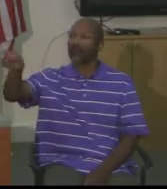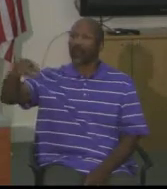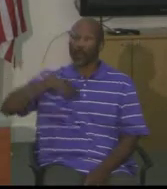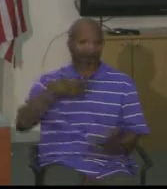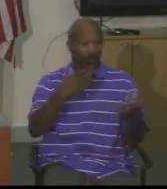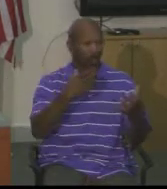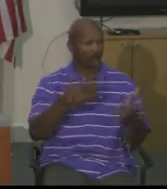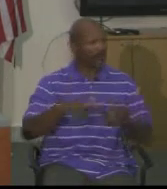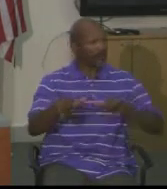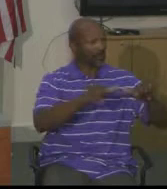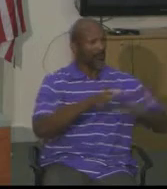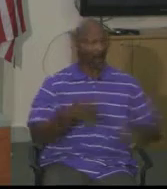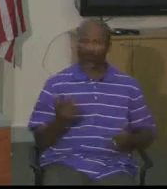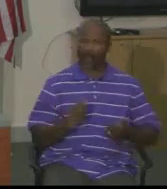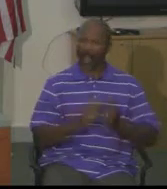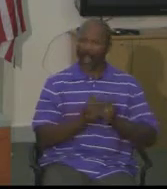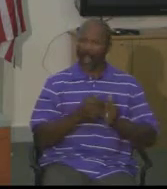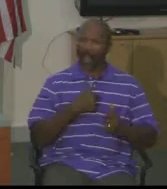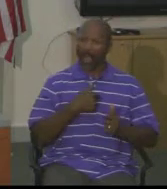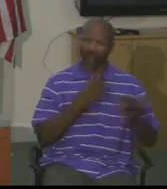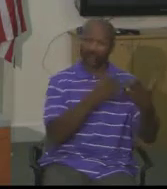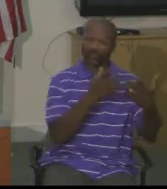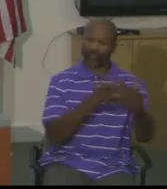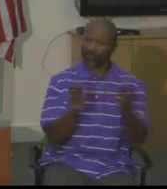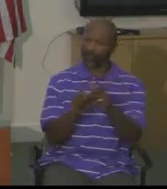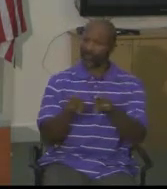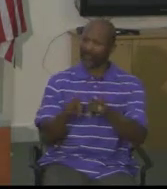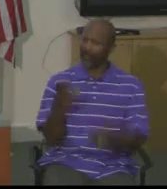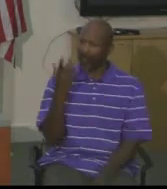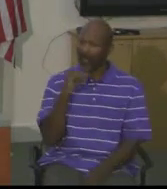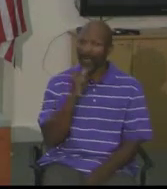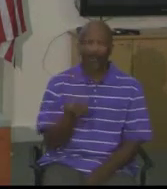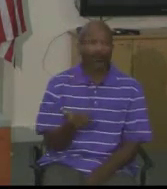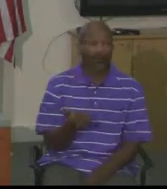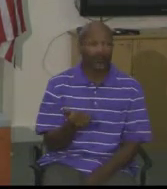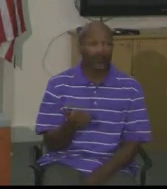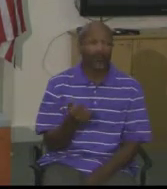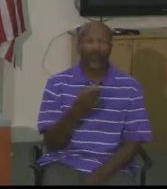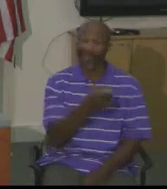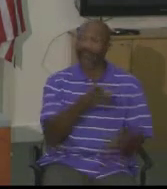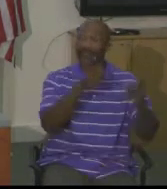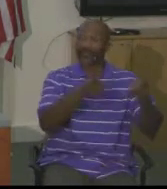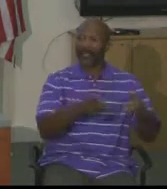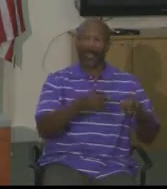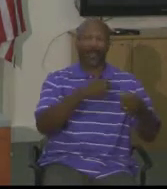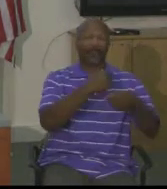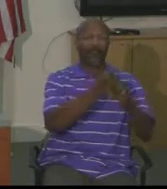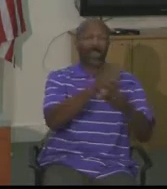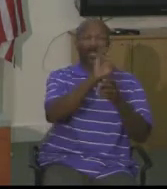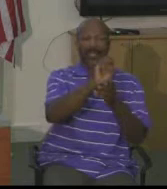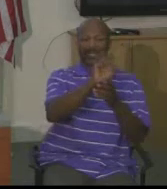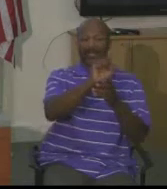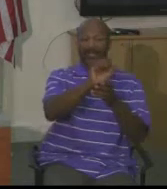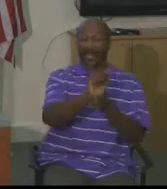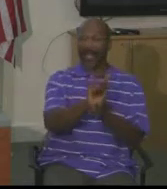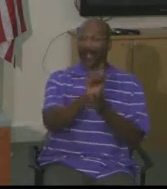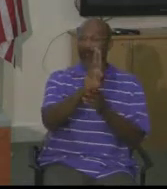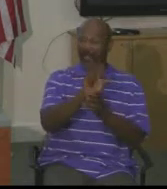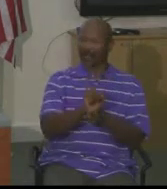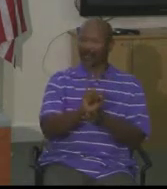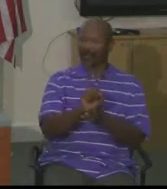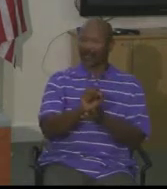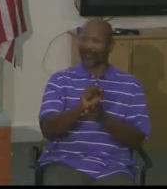be able to say that our components are compatible. So they made the ESA bus, which stood